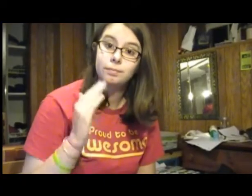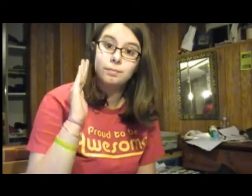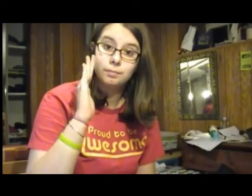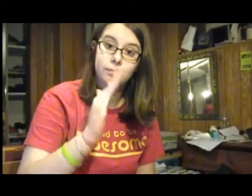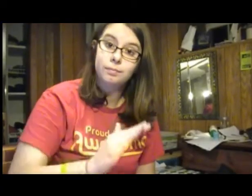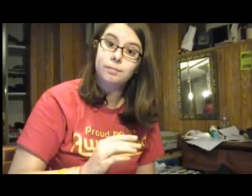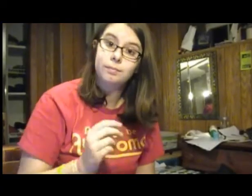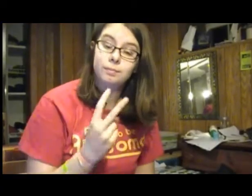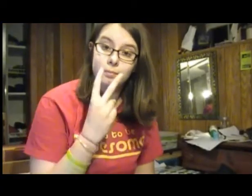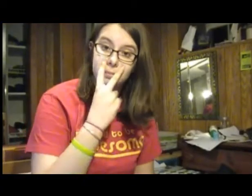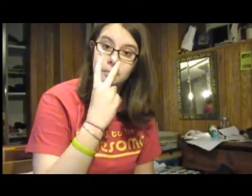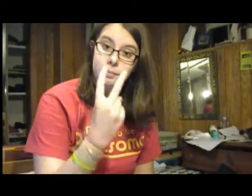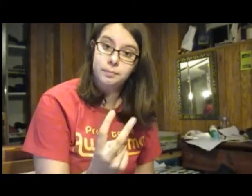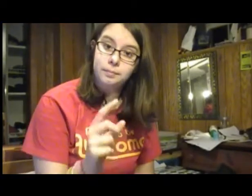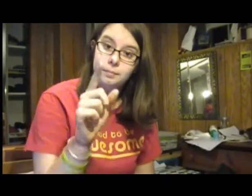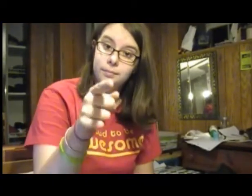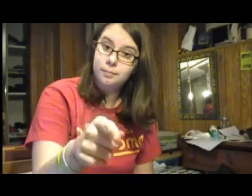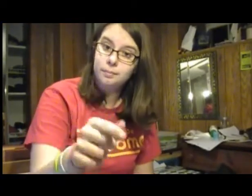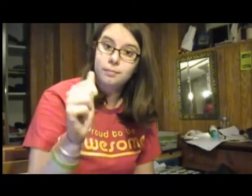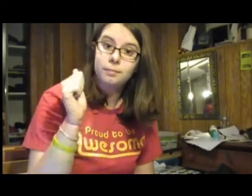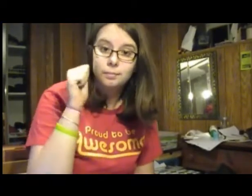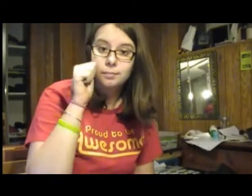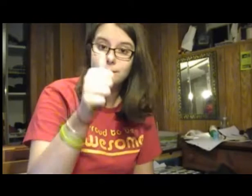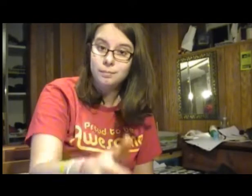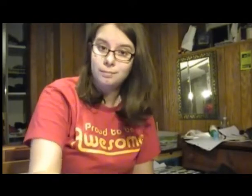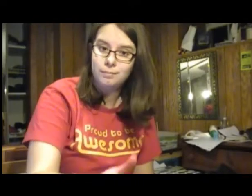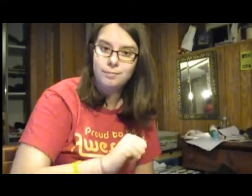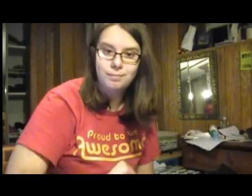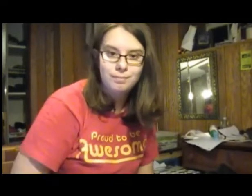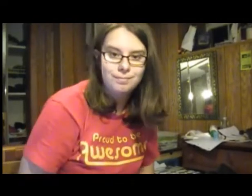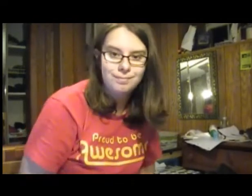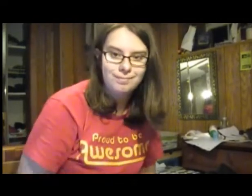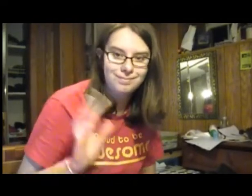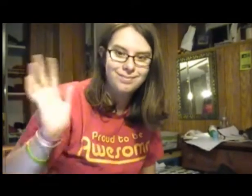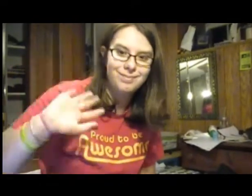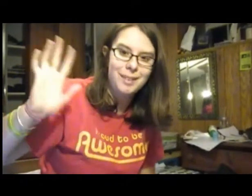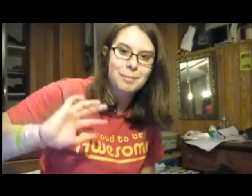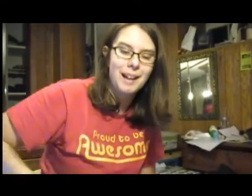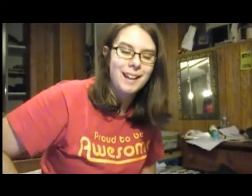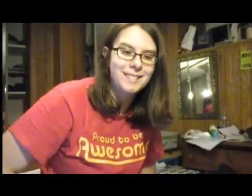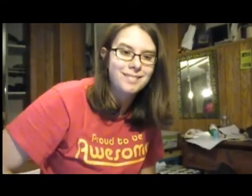Bye, guys.